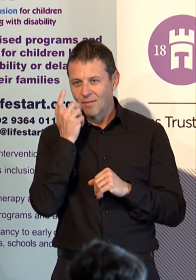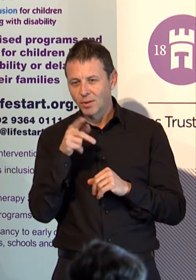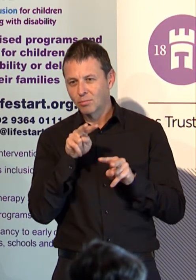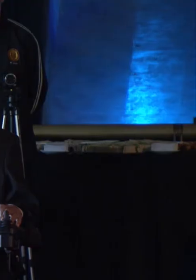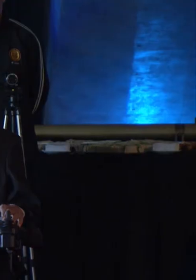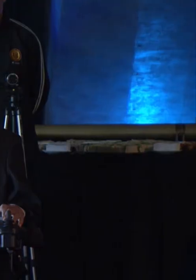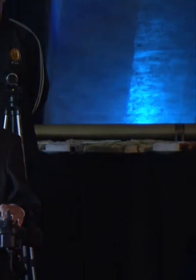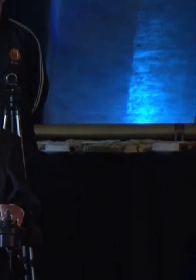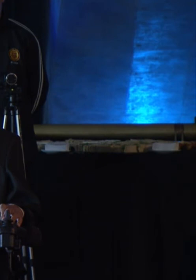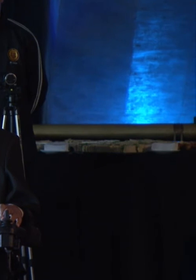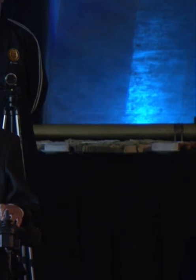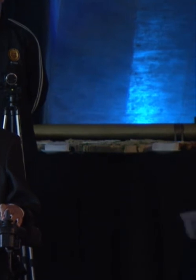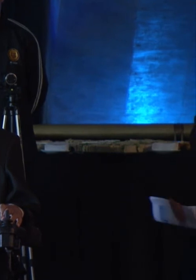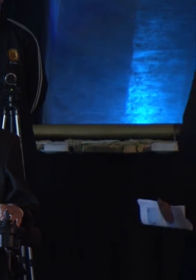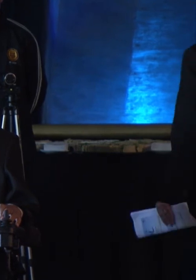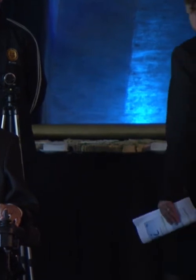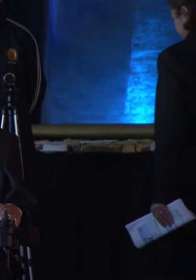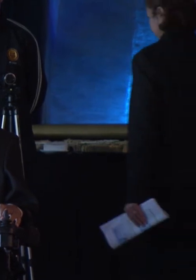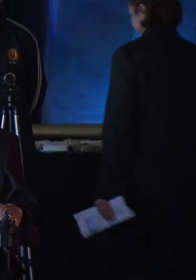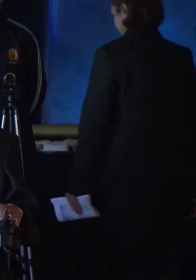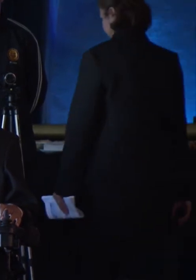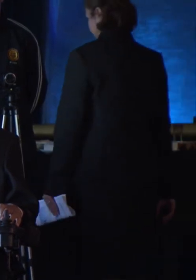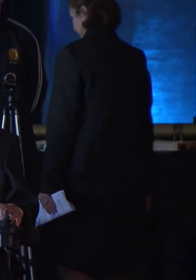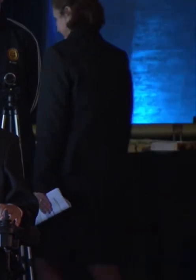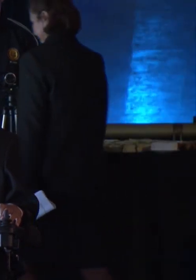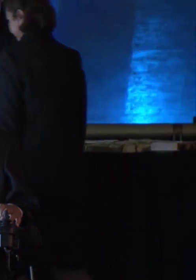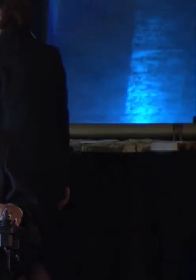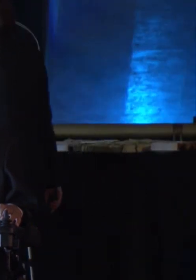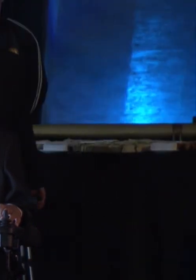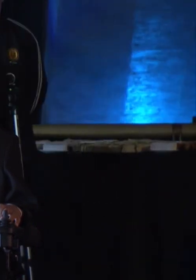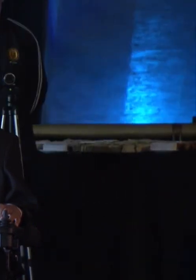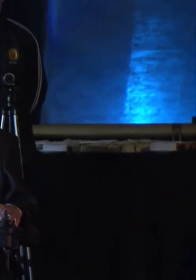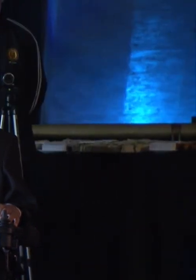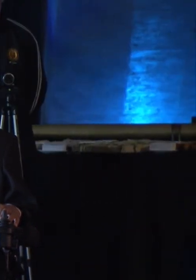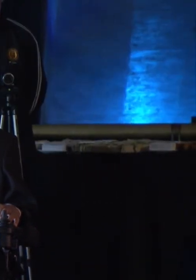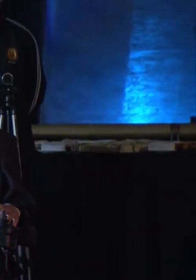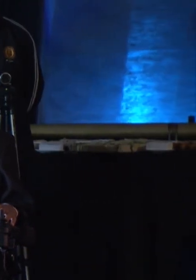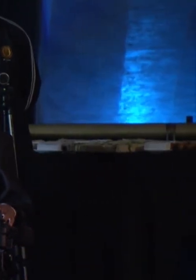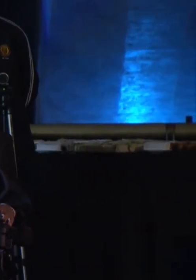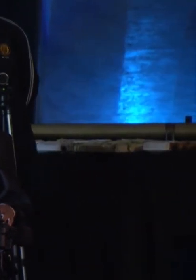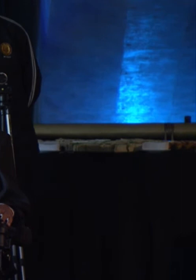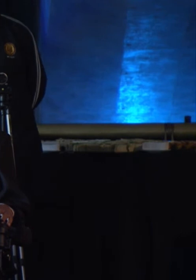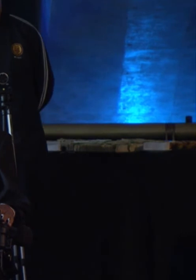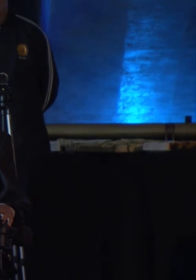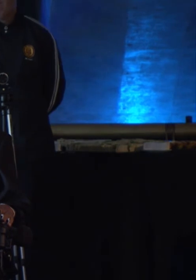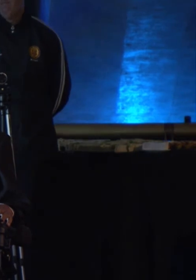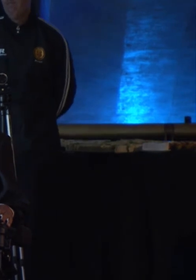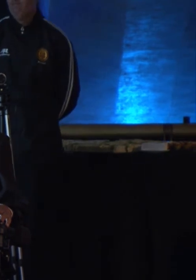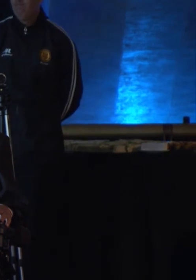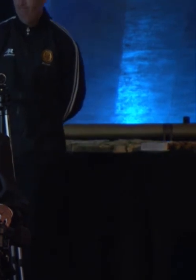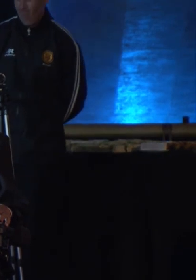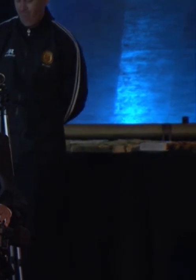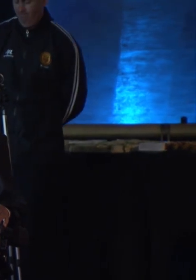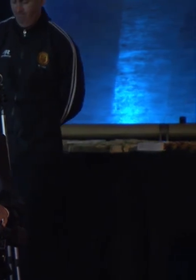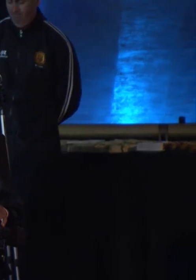me. His positive outlook on life is extraordinary. He never, ever complains. He says, Australia